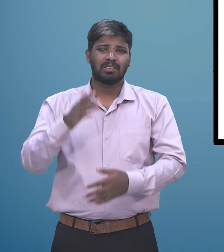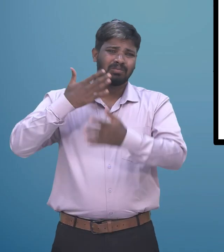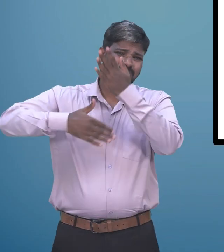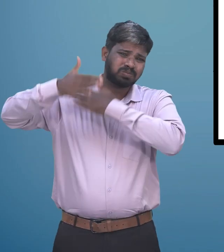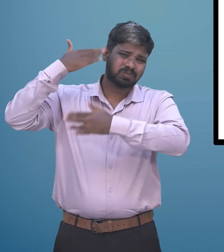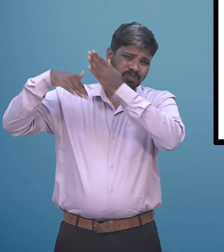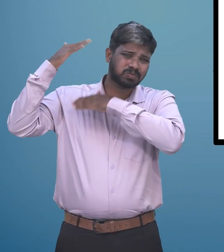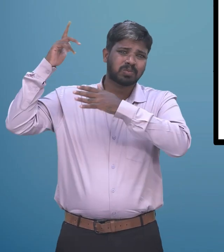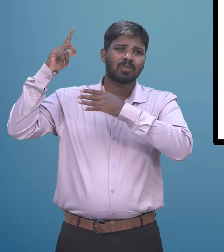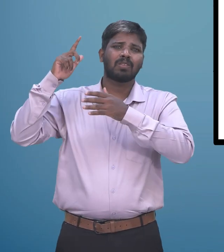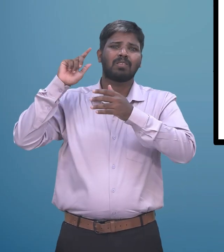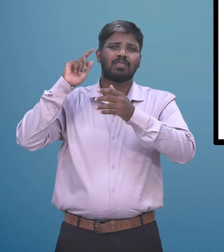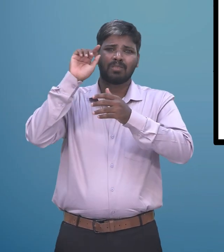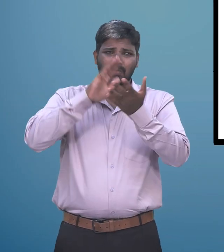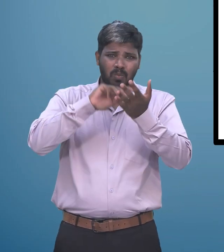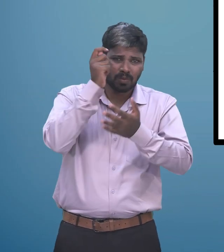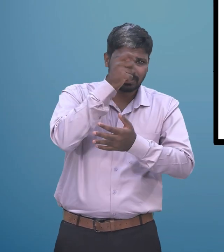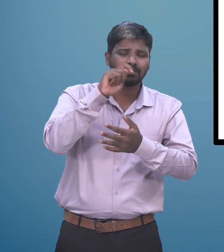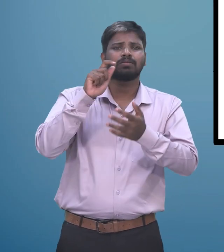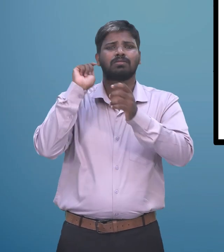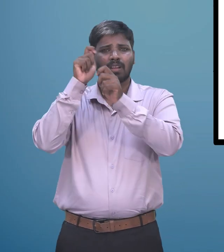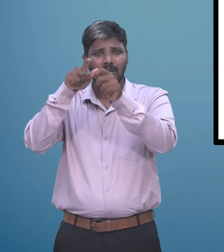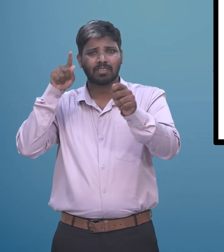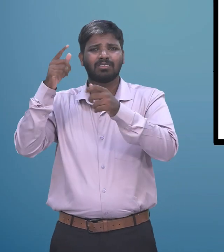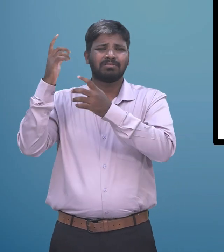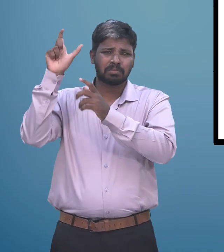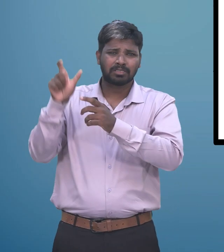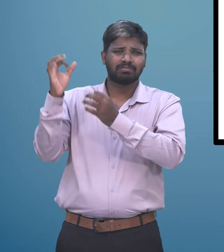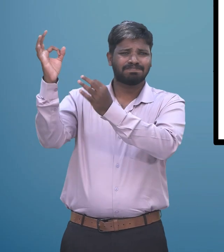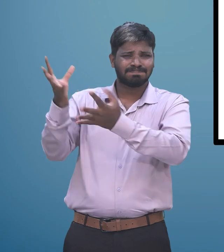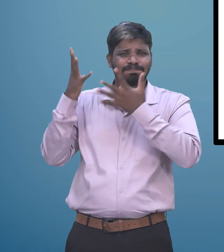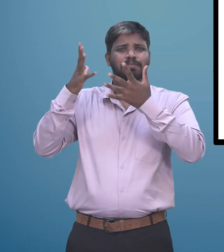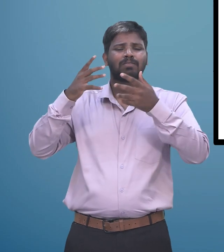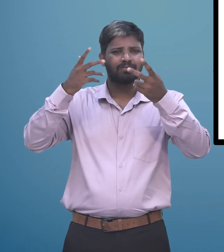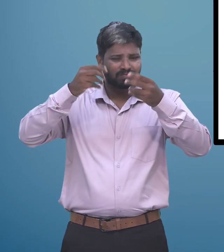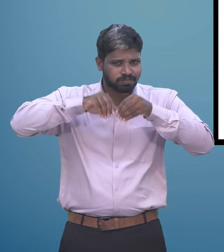They have also preserved legends connecting their own history with these epics.